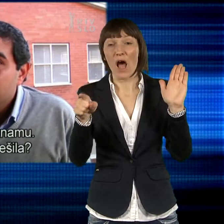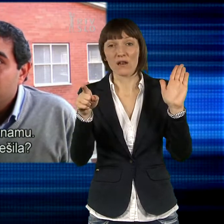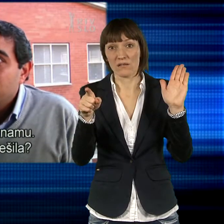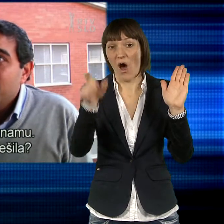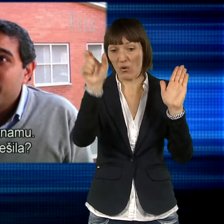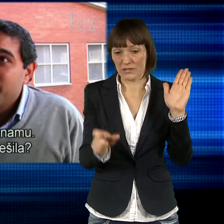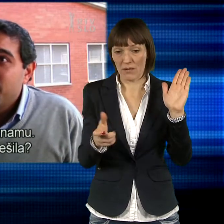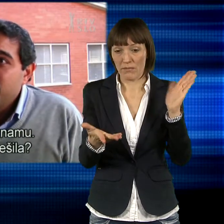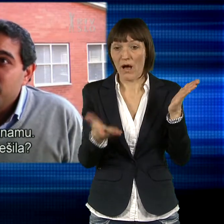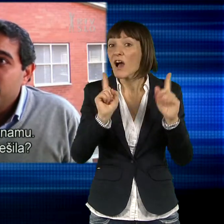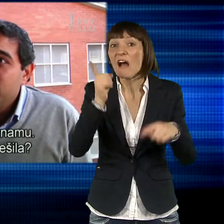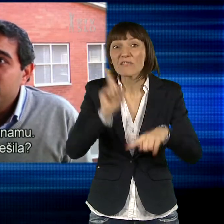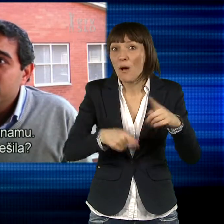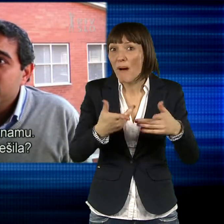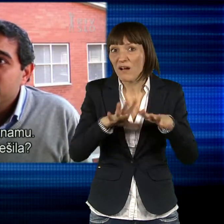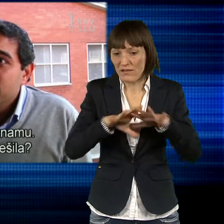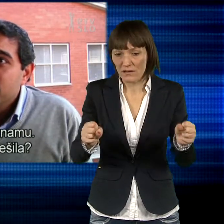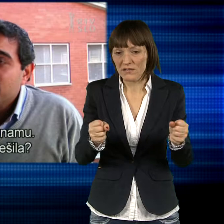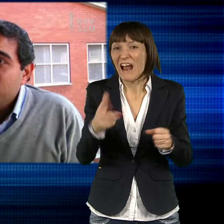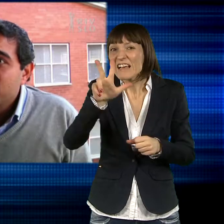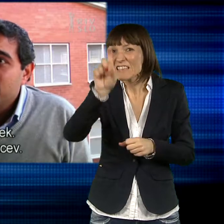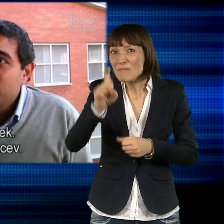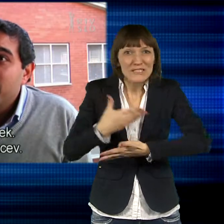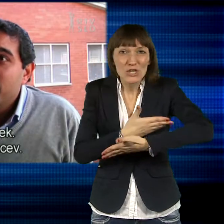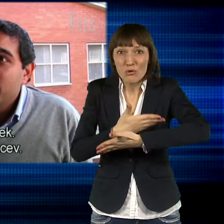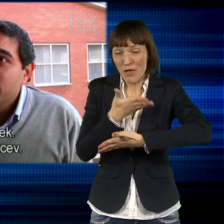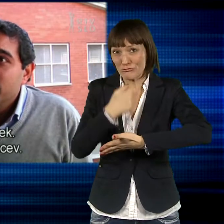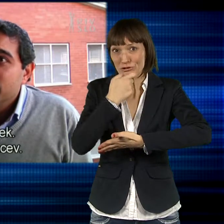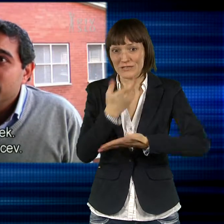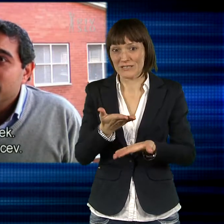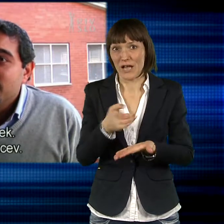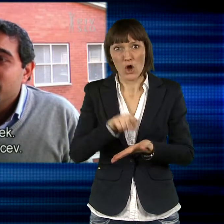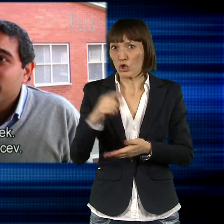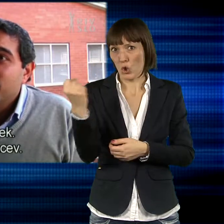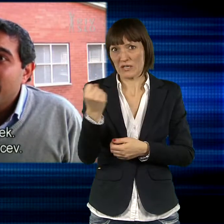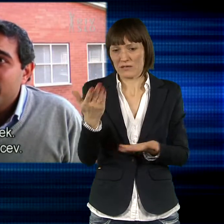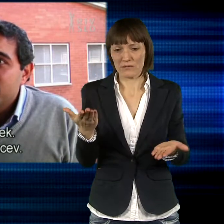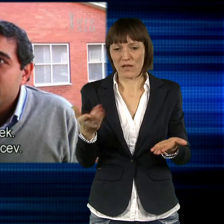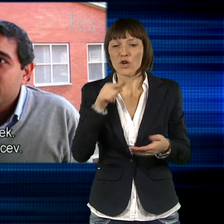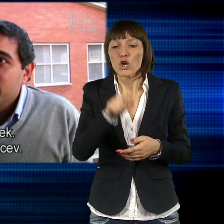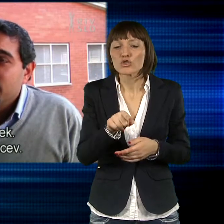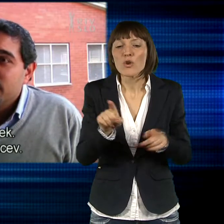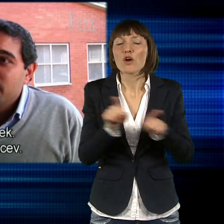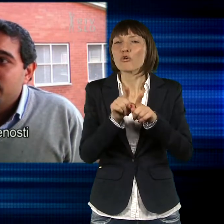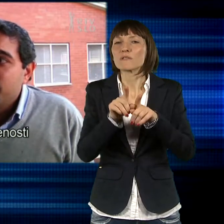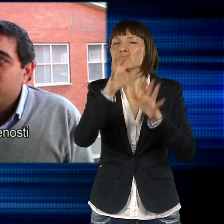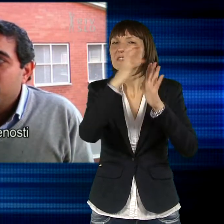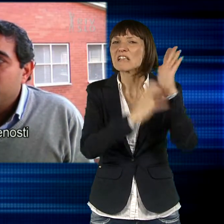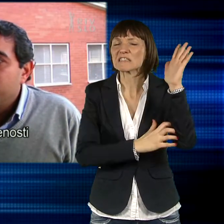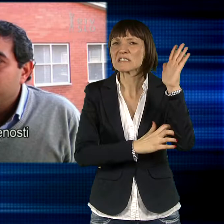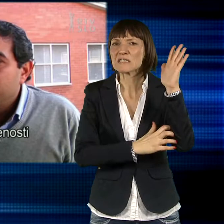listed, what crime did she do? 3 months old baby. So this is not a crime list. This is a